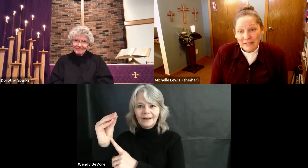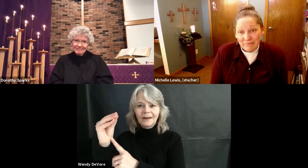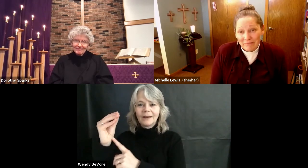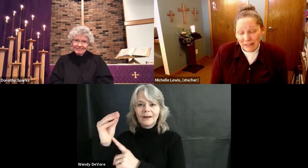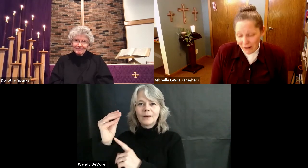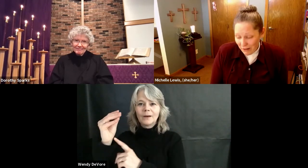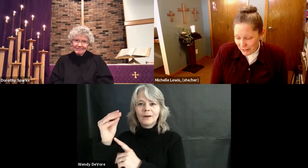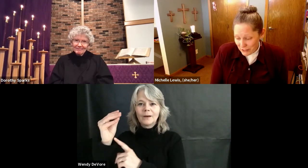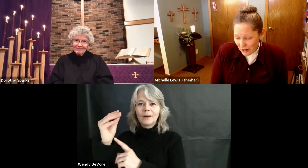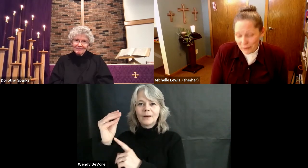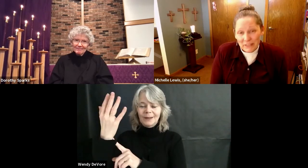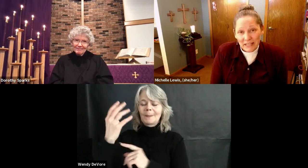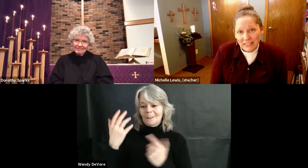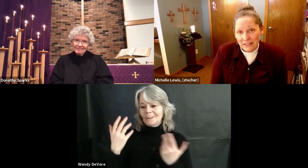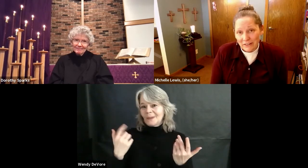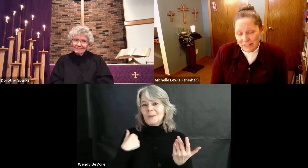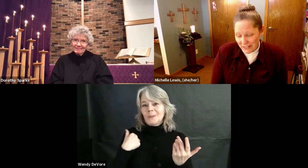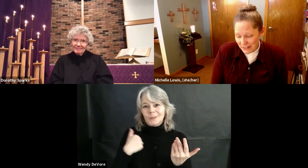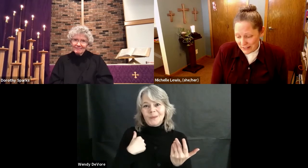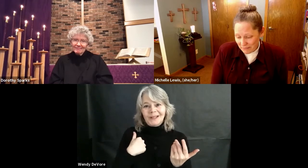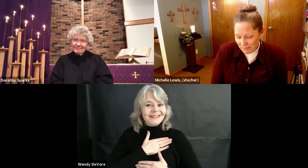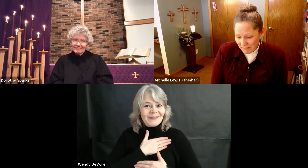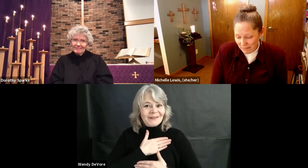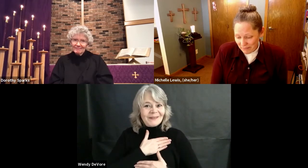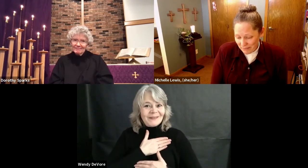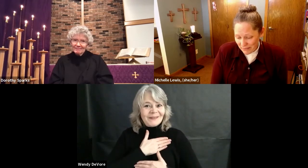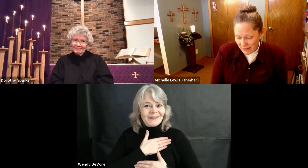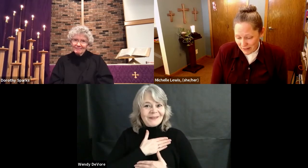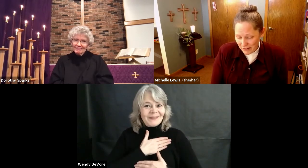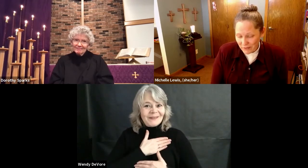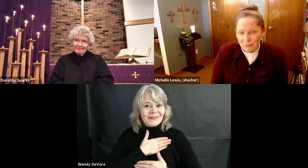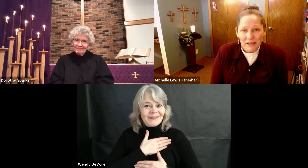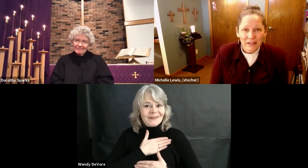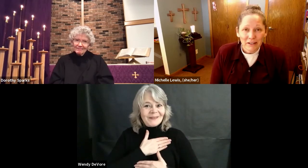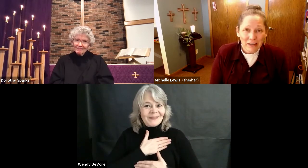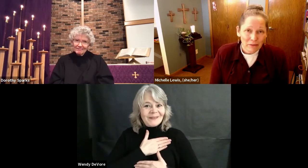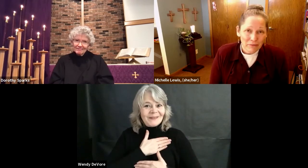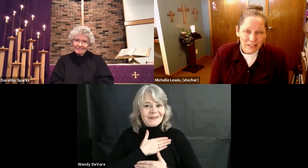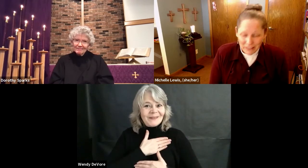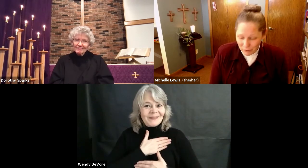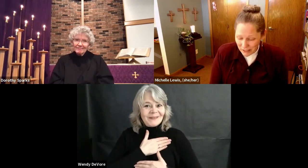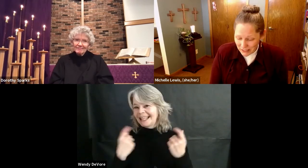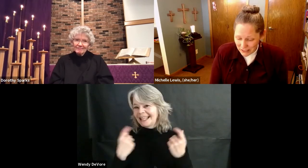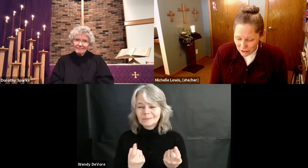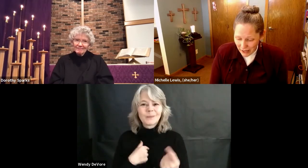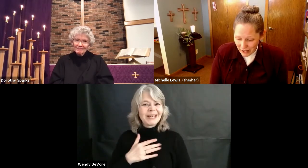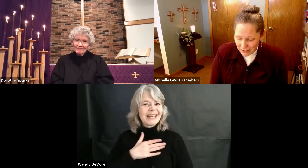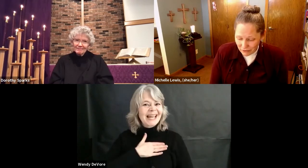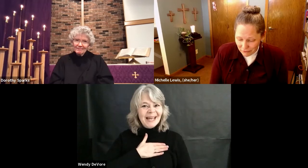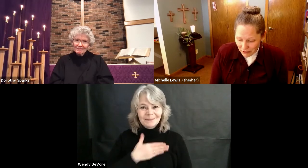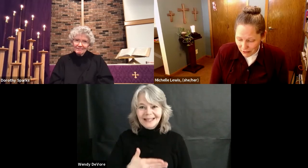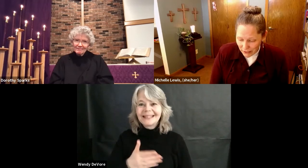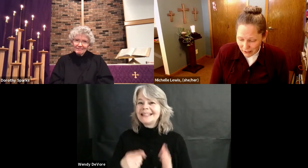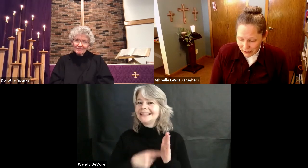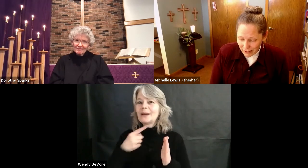we acknowledge our mistakes and our sins. We admit that we get distracted